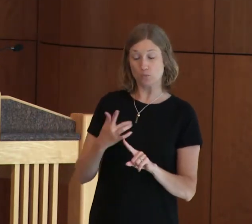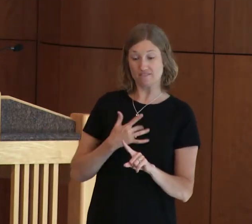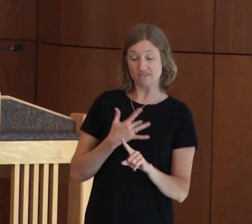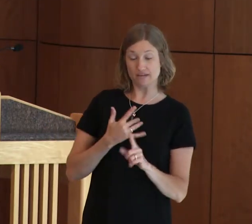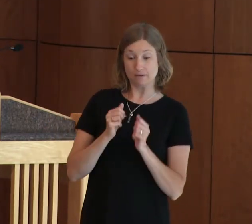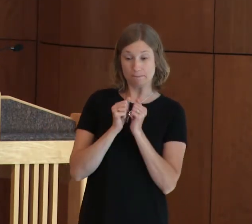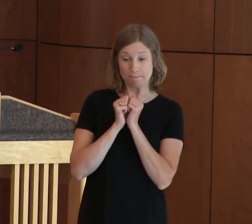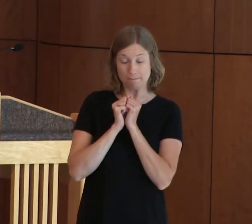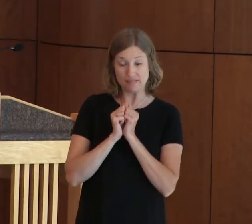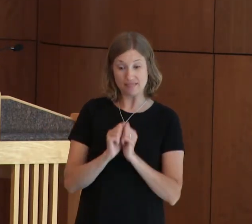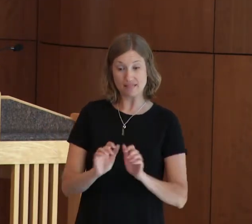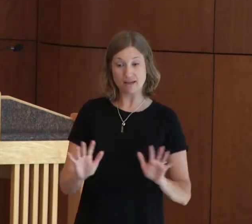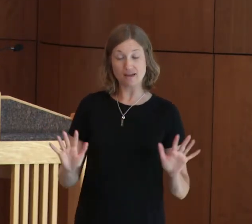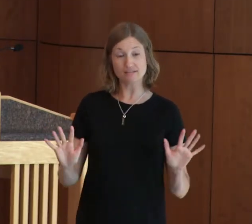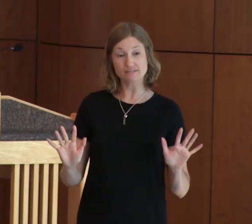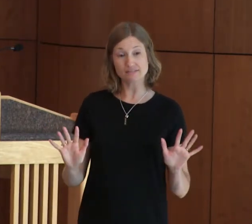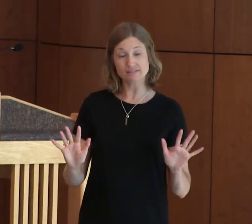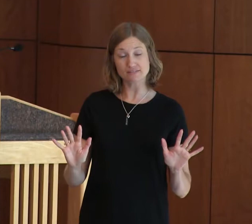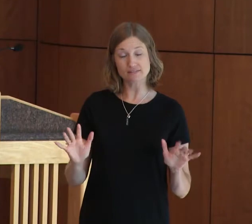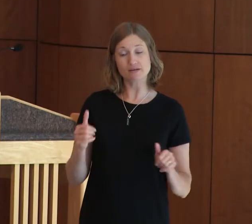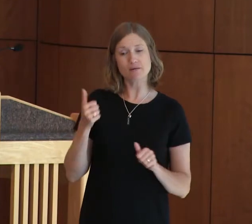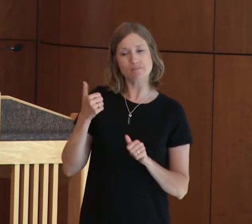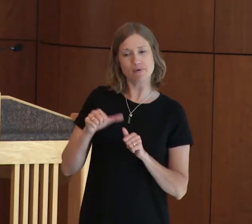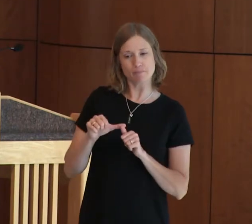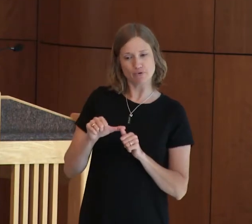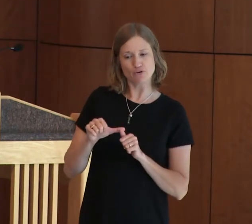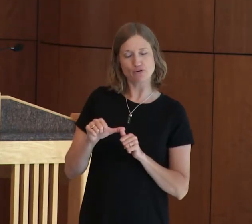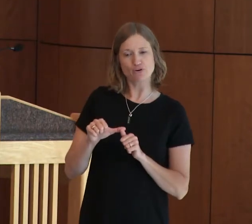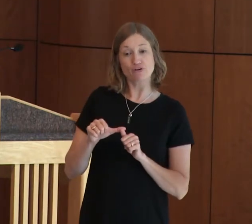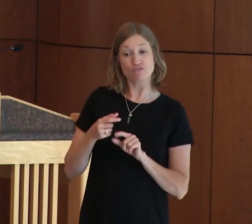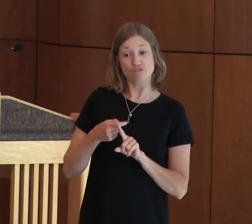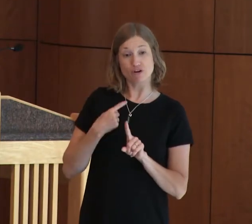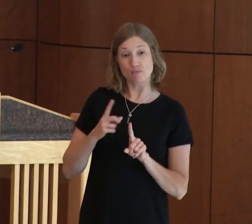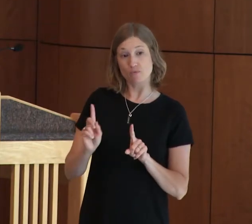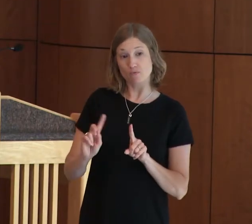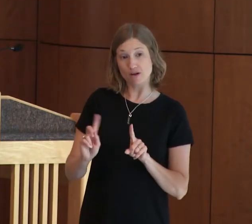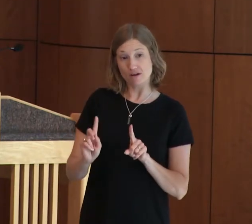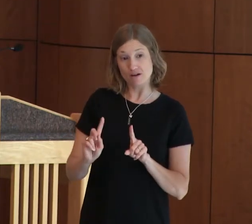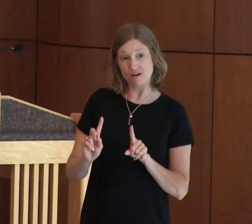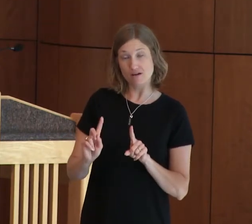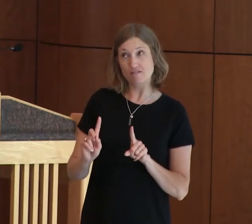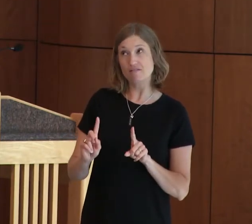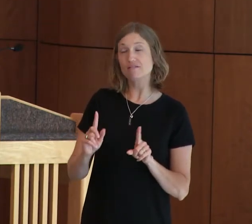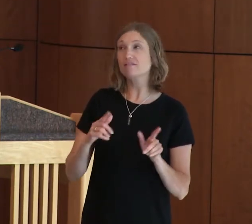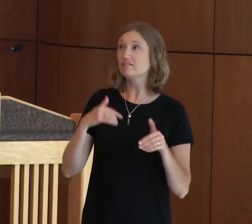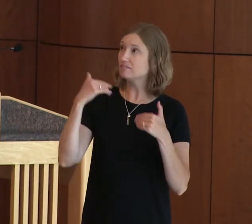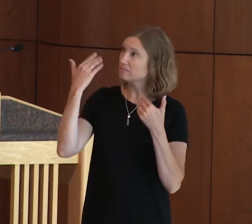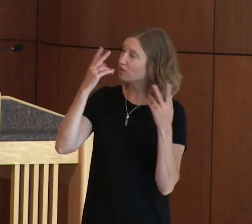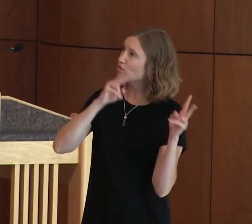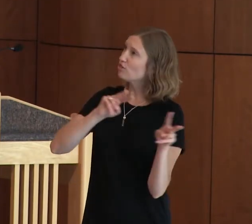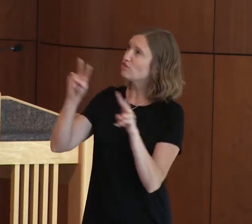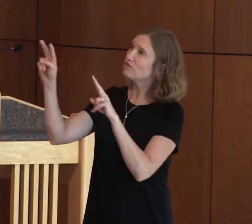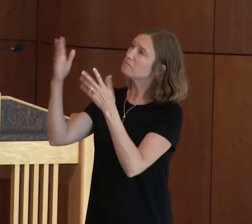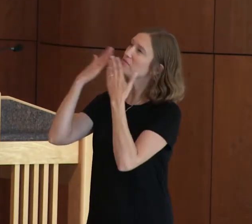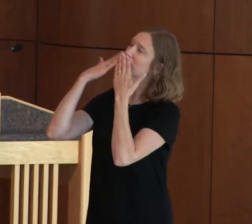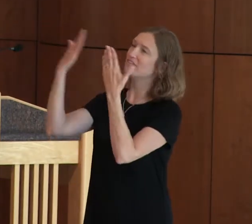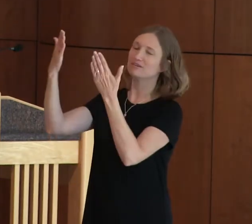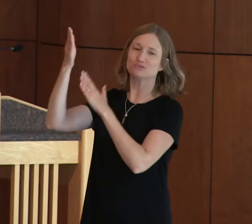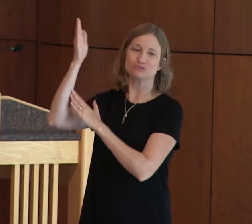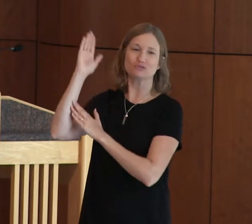our life, to remember the source of where they come from, to give thanks to God who has blessed us and made